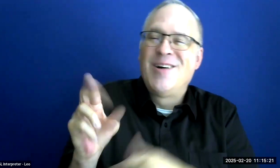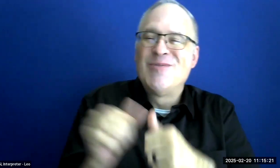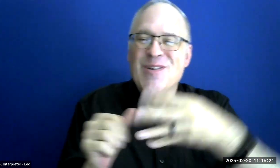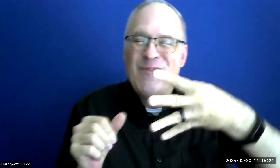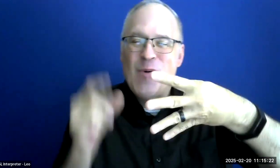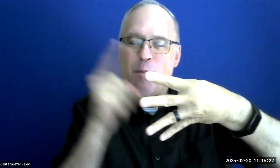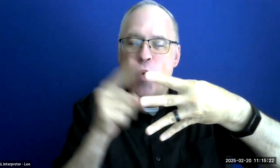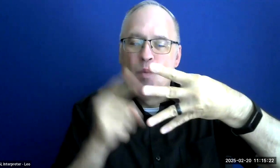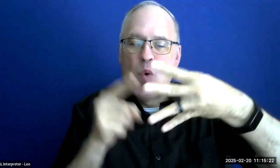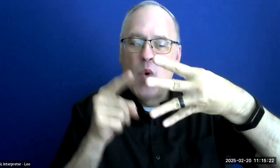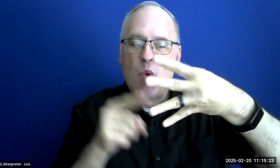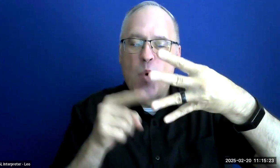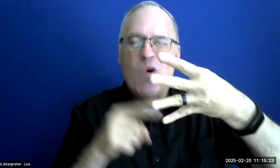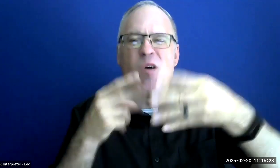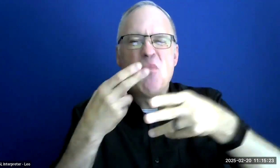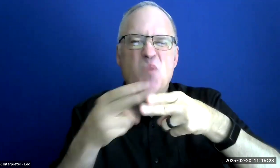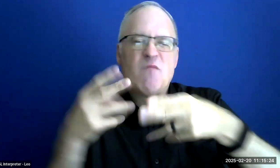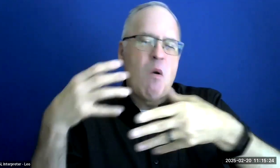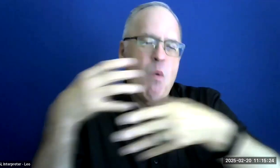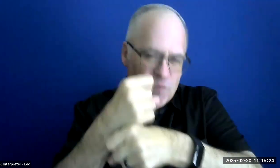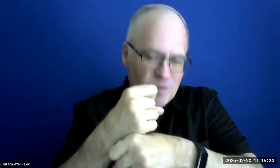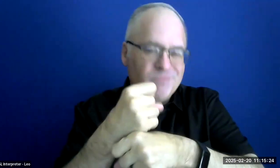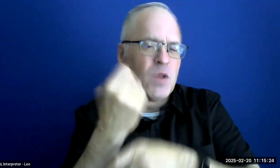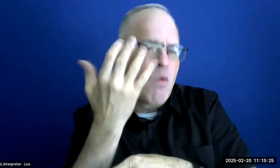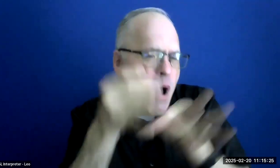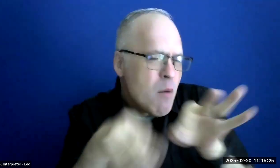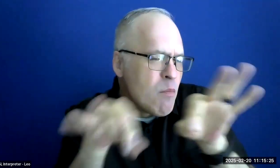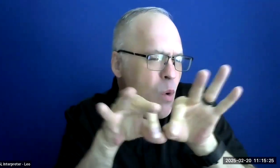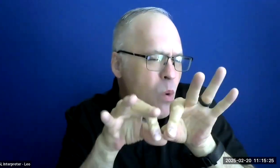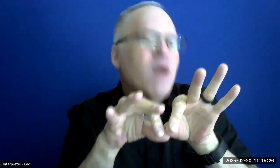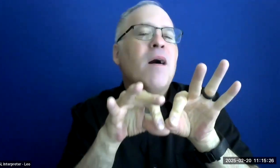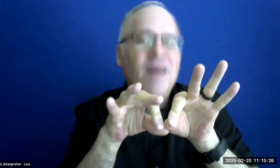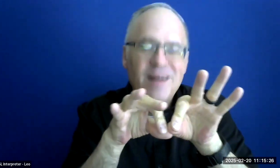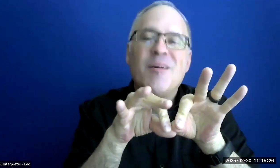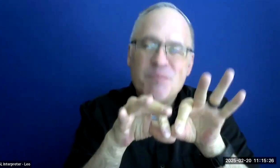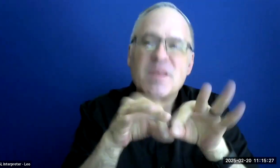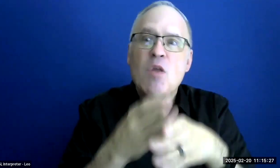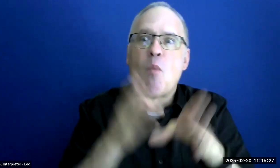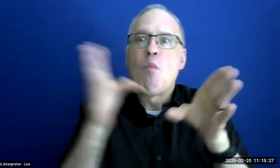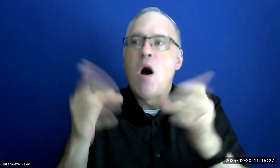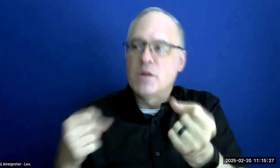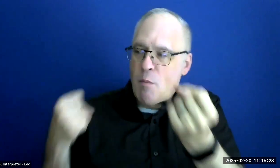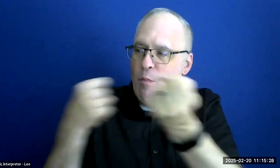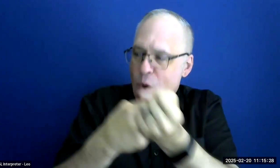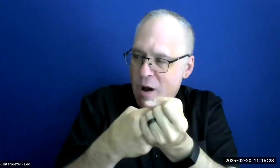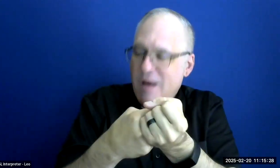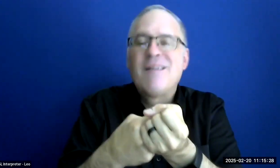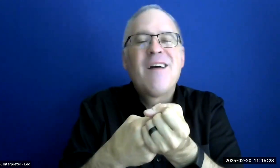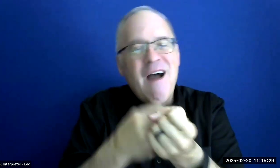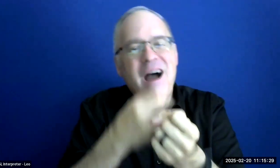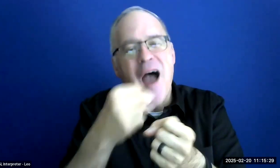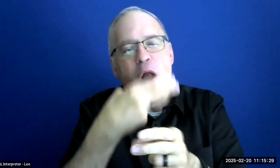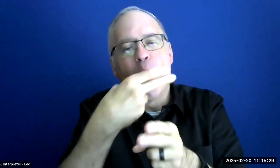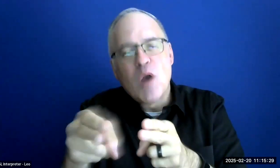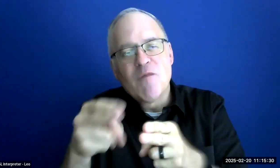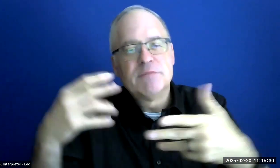to give an overview of what regionalization is, why it's important, the broad support it has, and a quick and brief summary of what it will